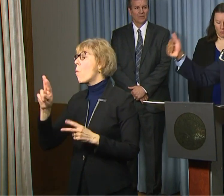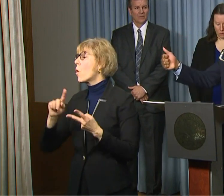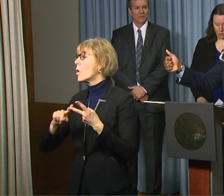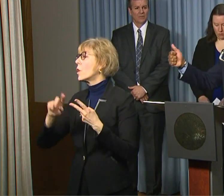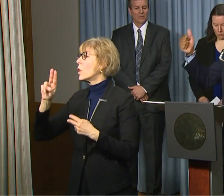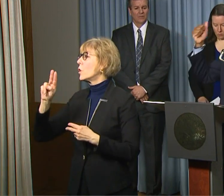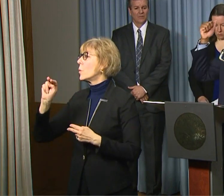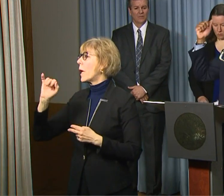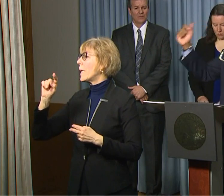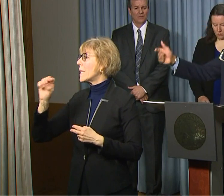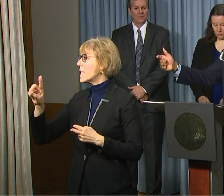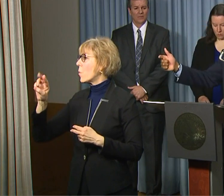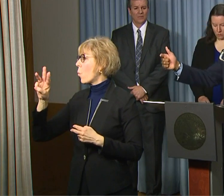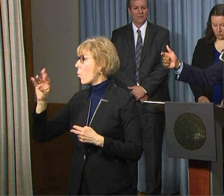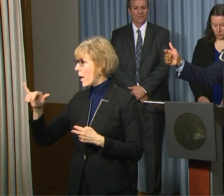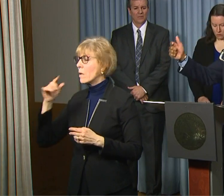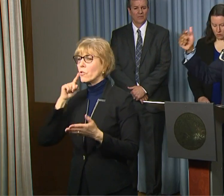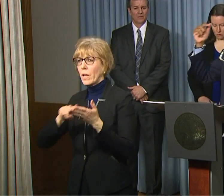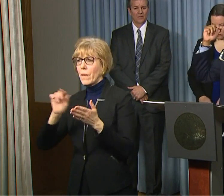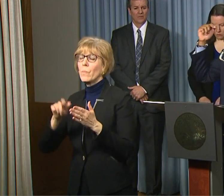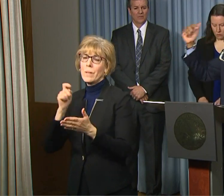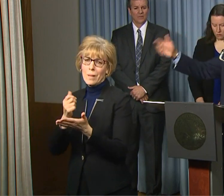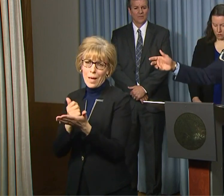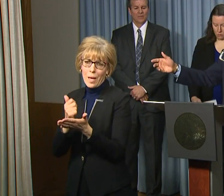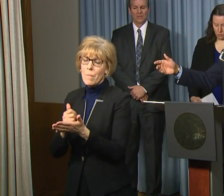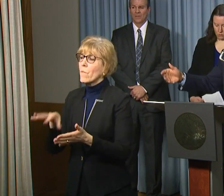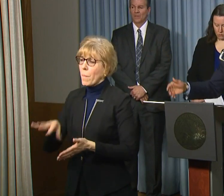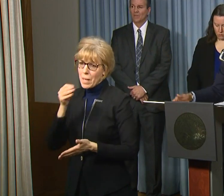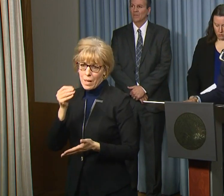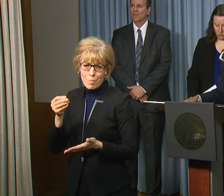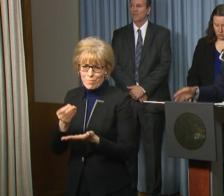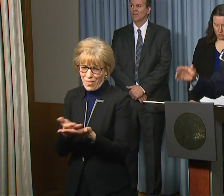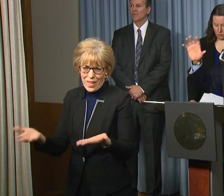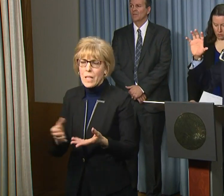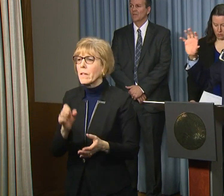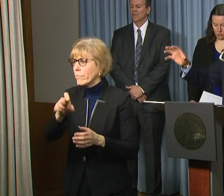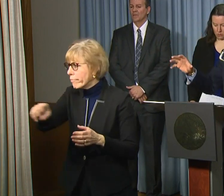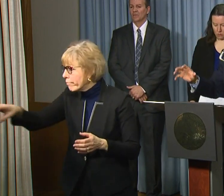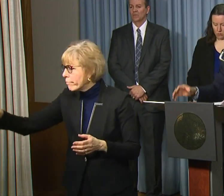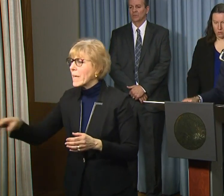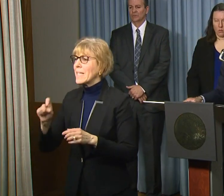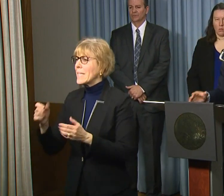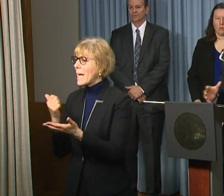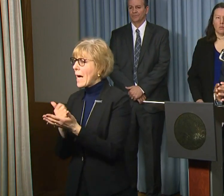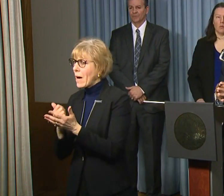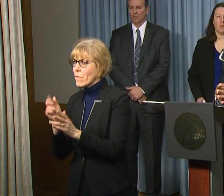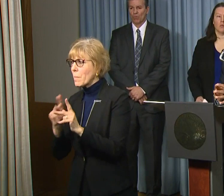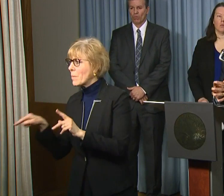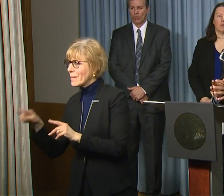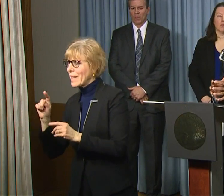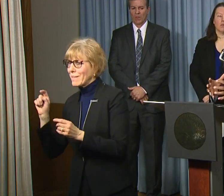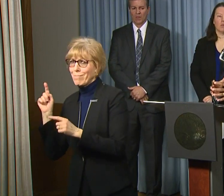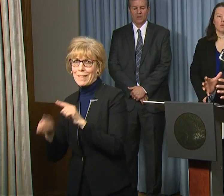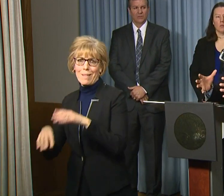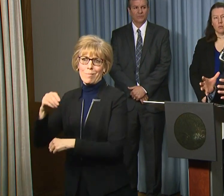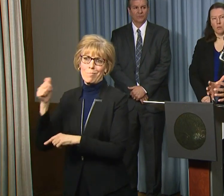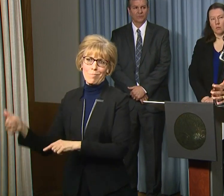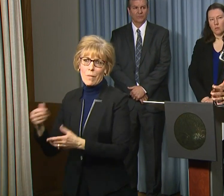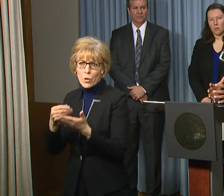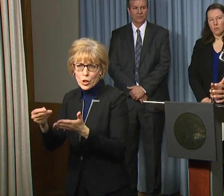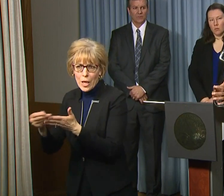we need help in distributing supplies. We need help delivering supplies, helping people who need to do shopping and things of that nature. We